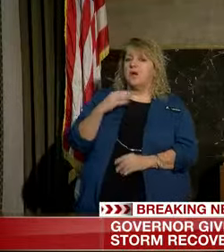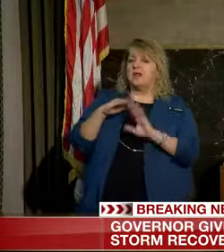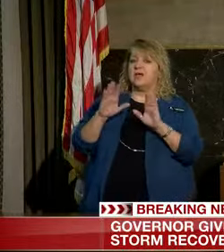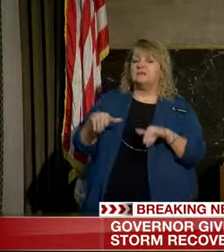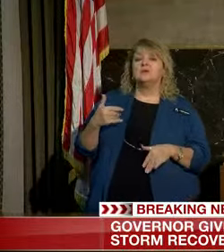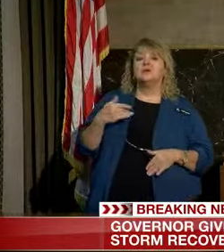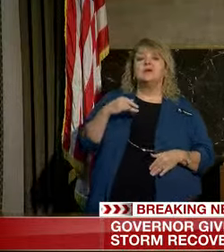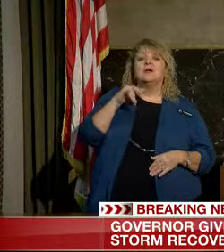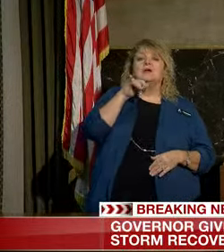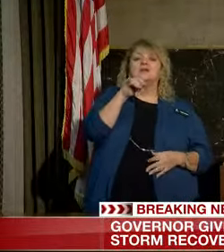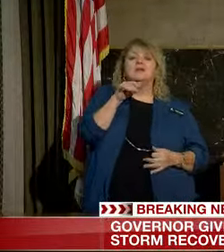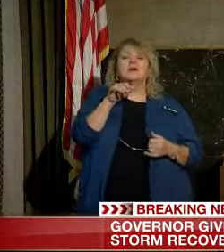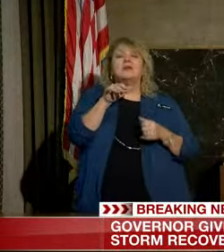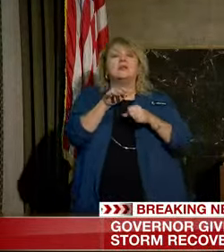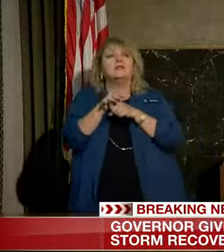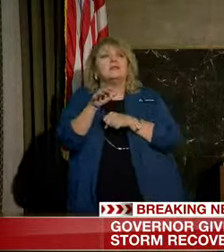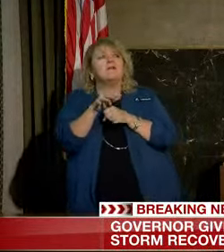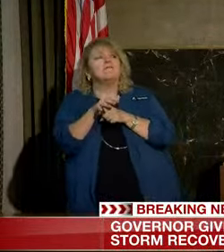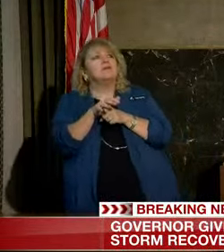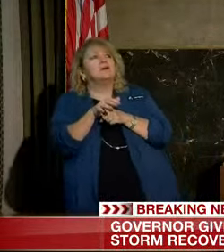shortage of some of the